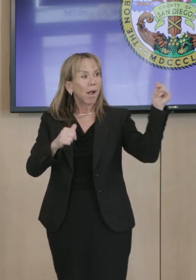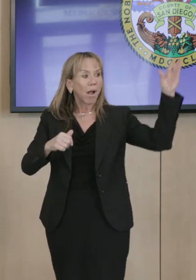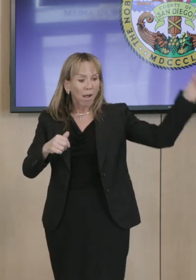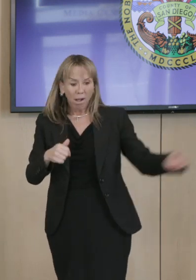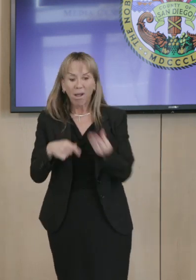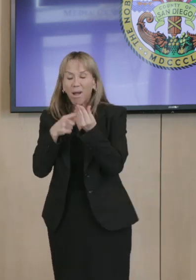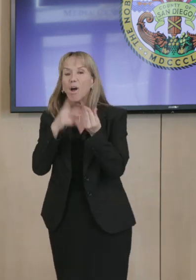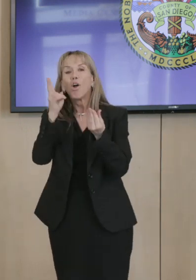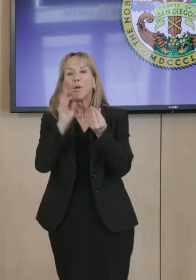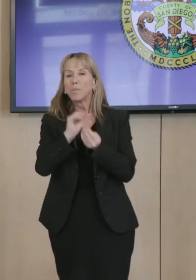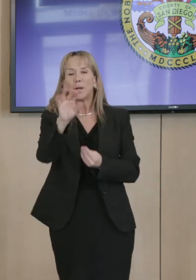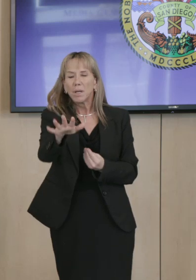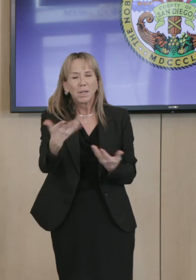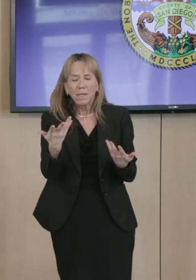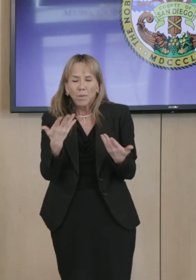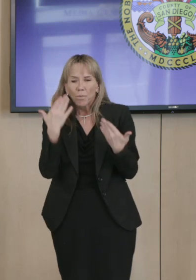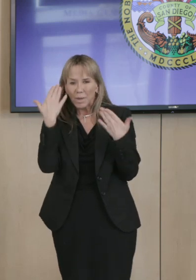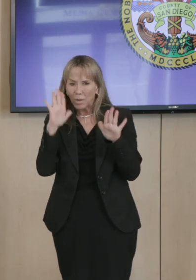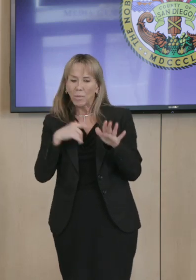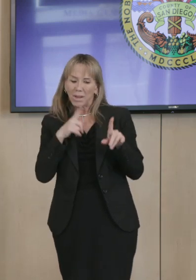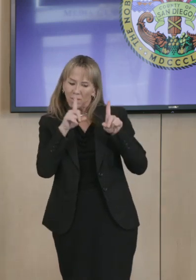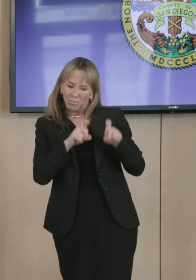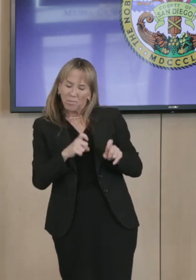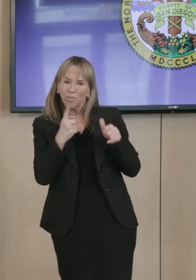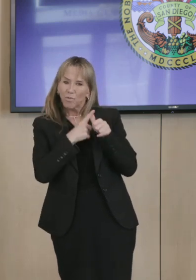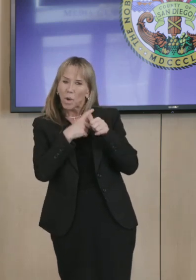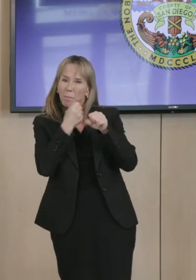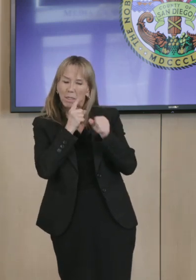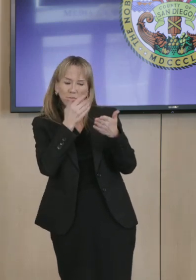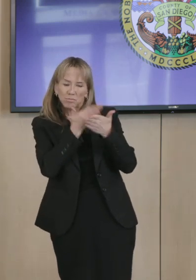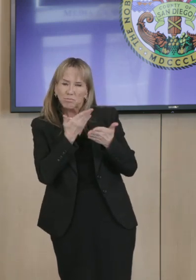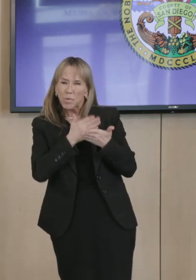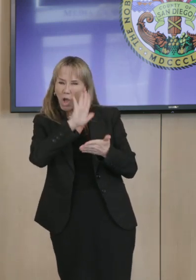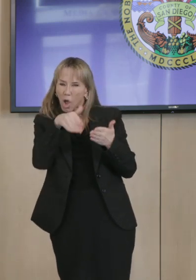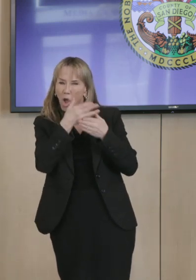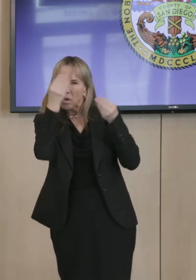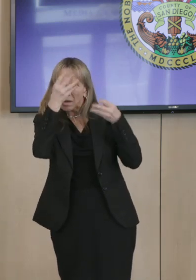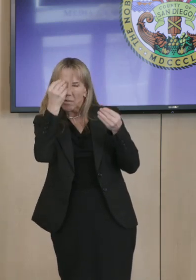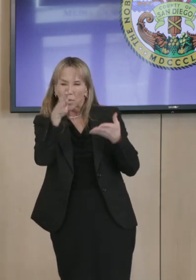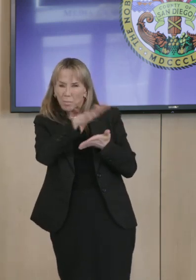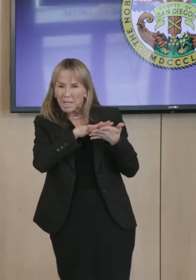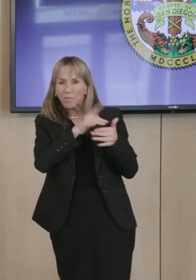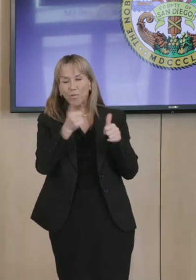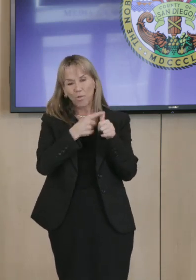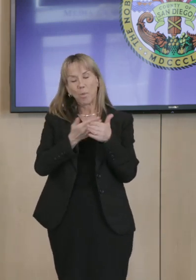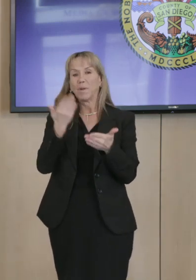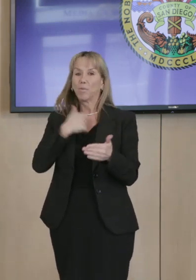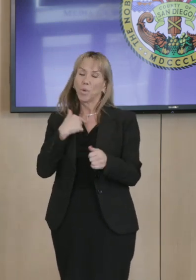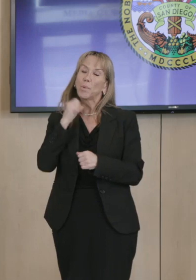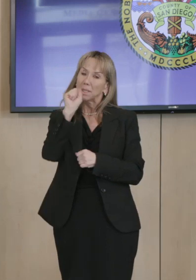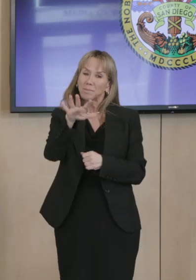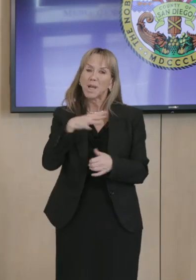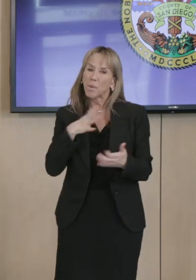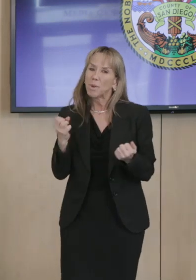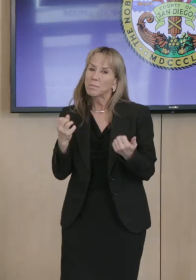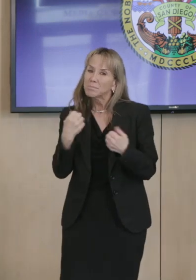And it takes time to make sure that we verify all the demographic information on these individuals. So I did want to make that point too.